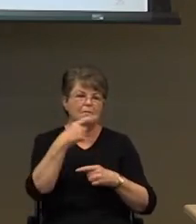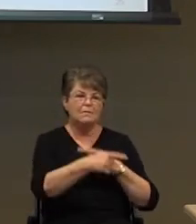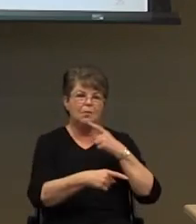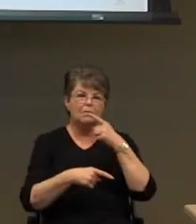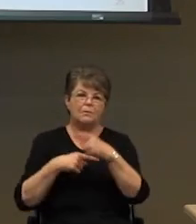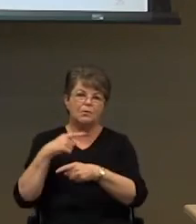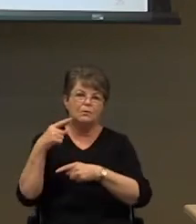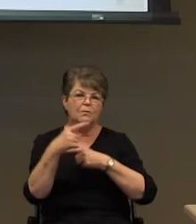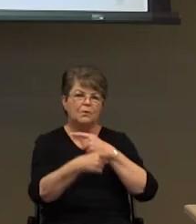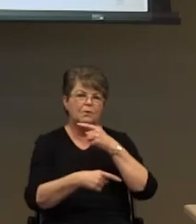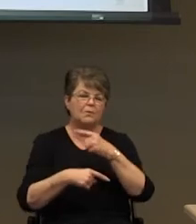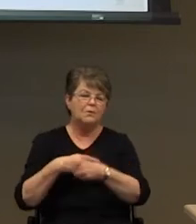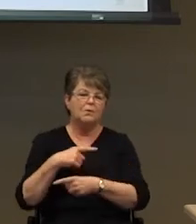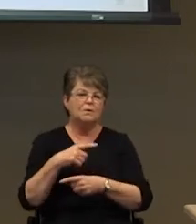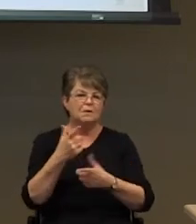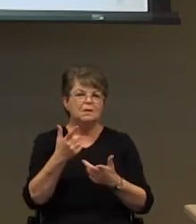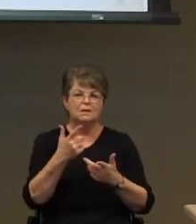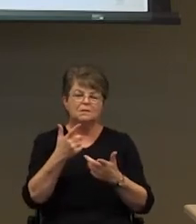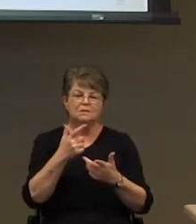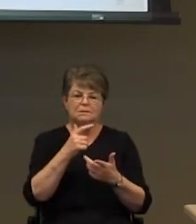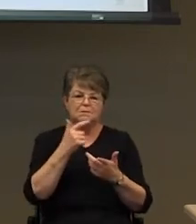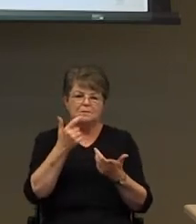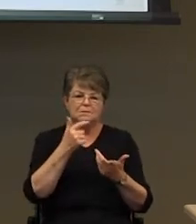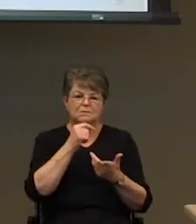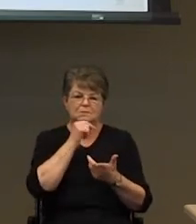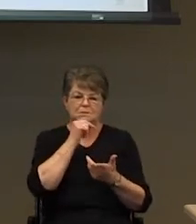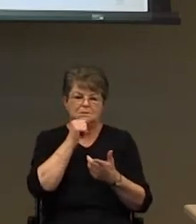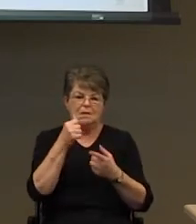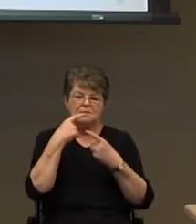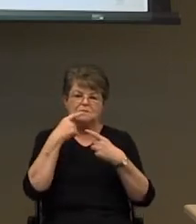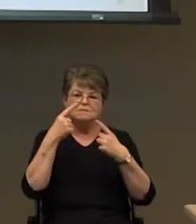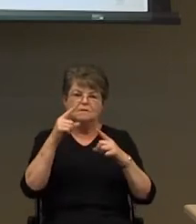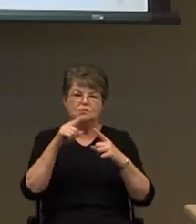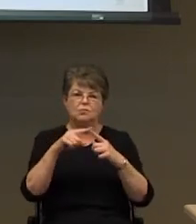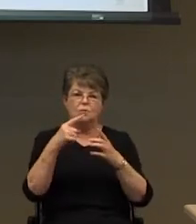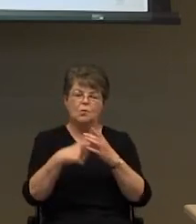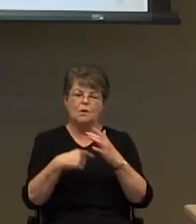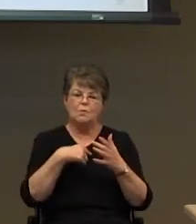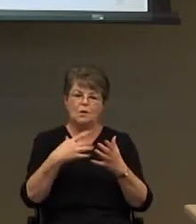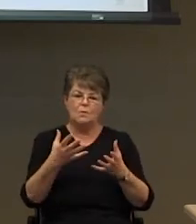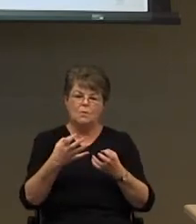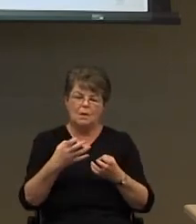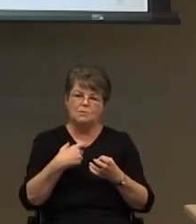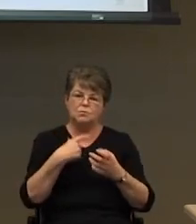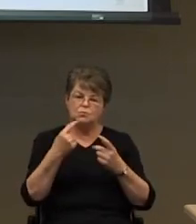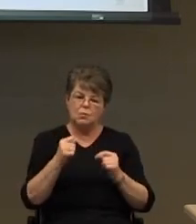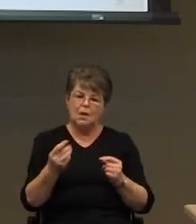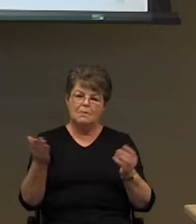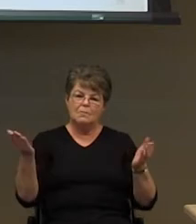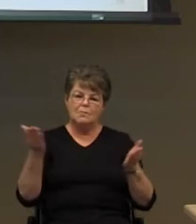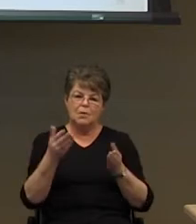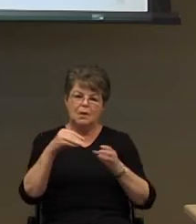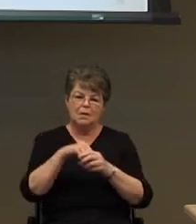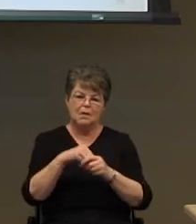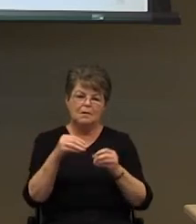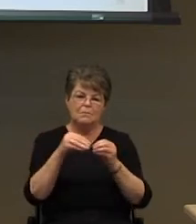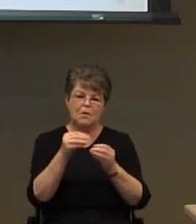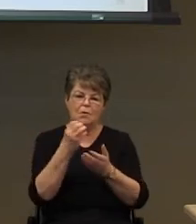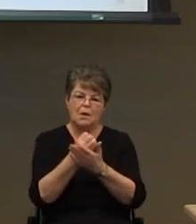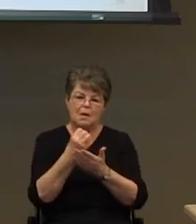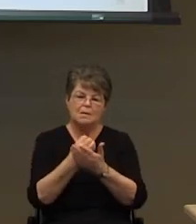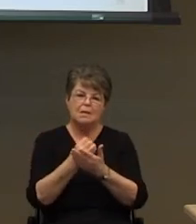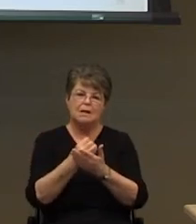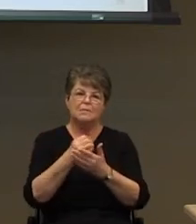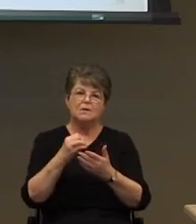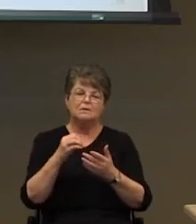pointing, which is counterproductive to what we're trying to accomplish, which is we're trying to bring more economic activity, jobs, and opportunity